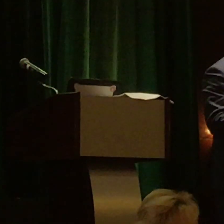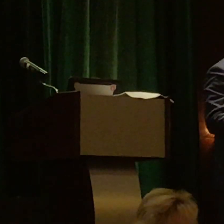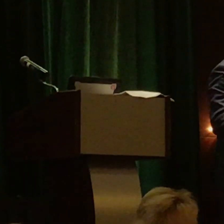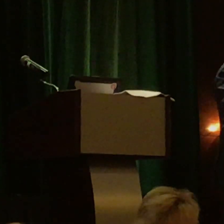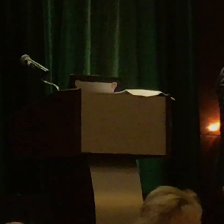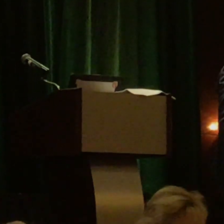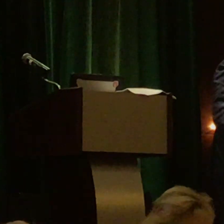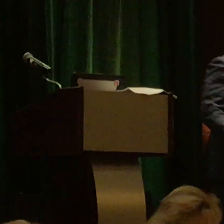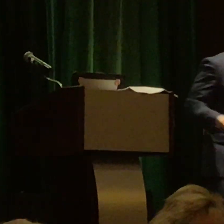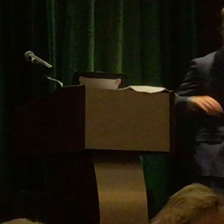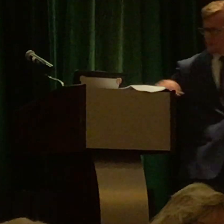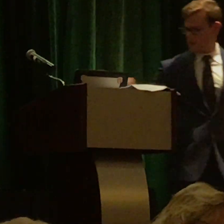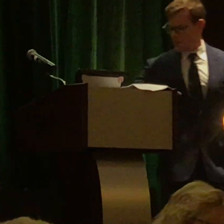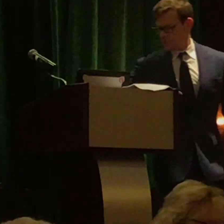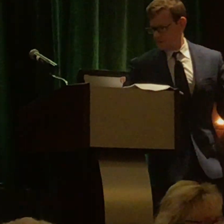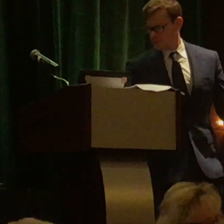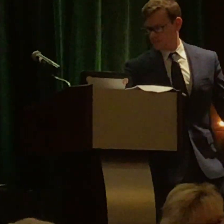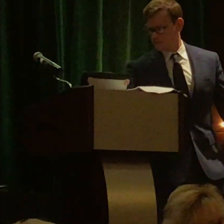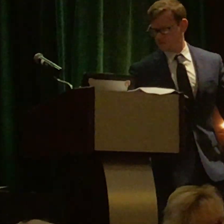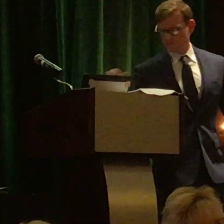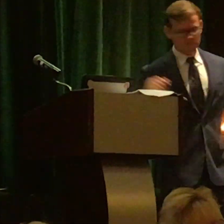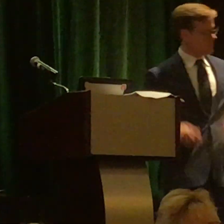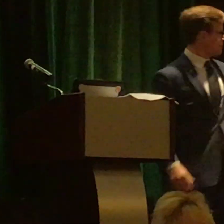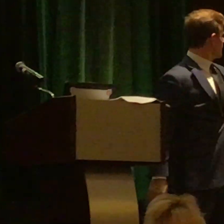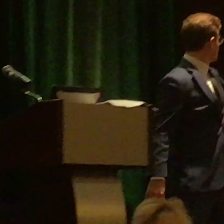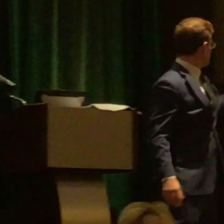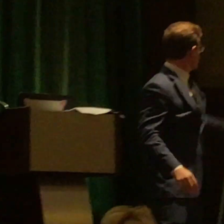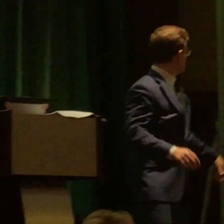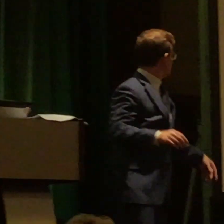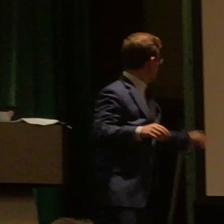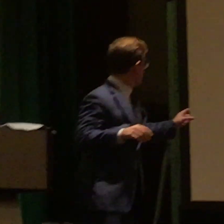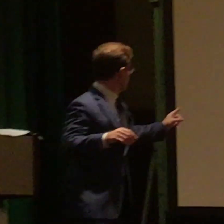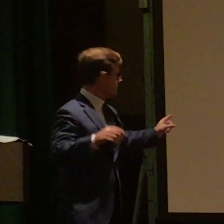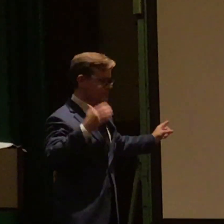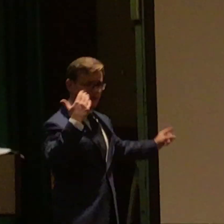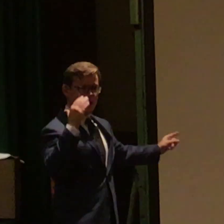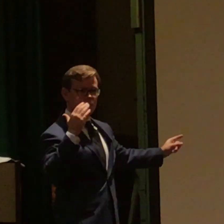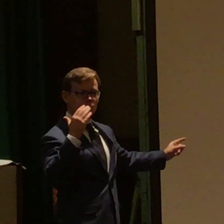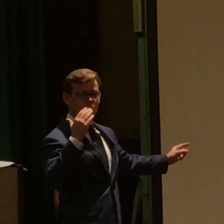a great soldier with incredible skill set.